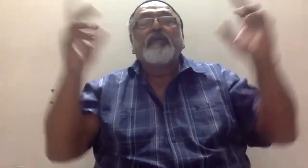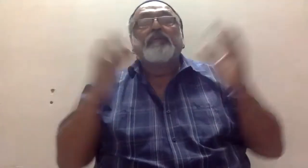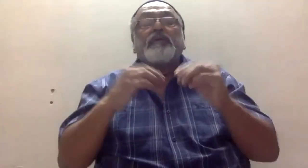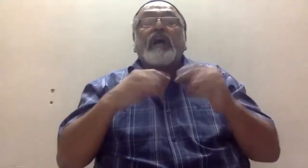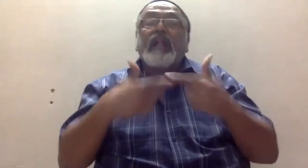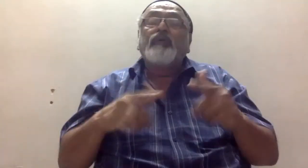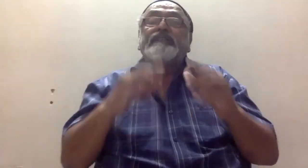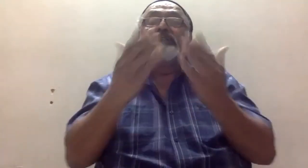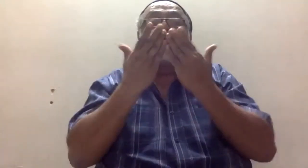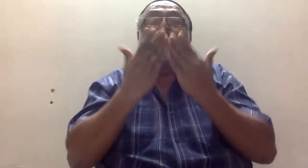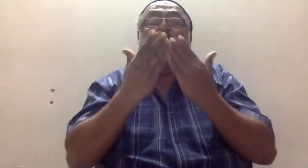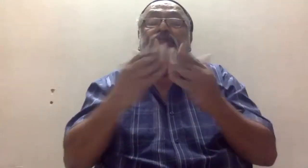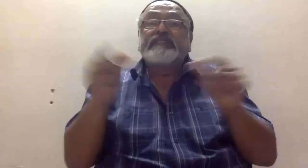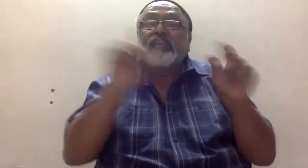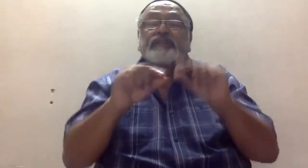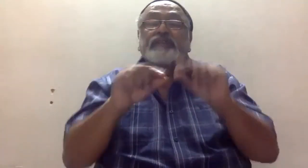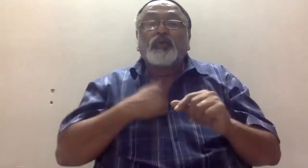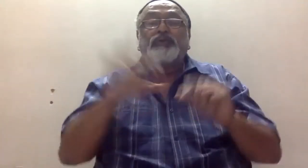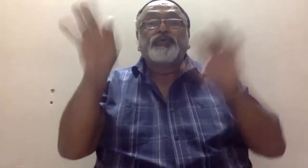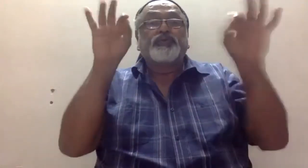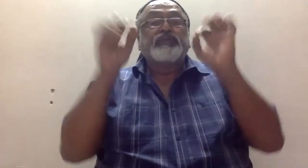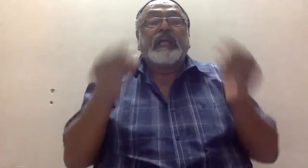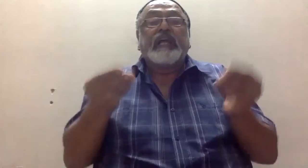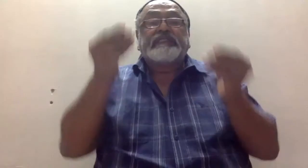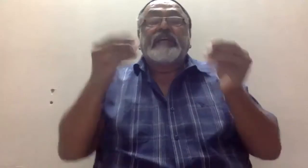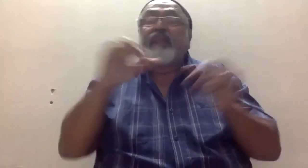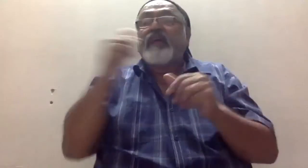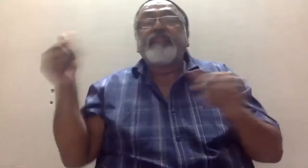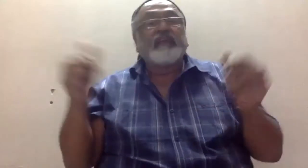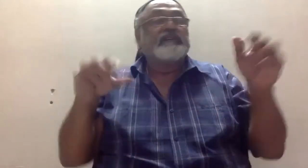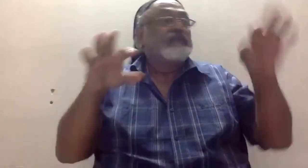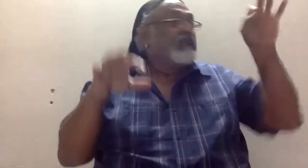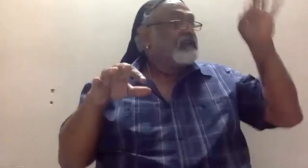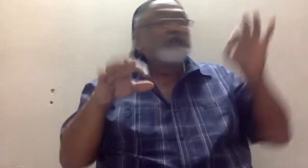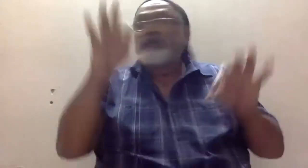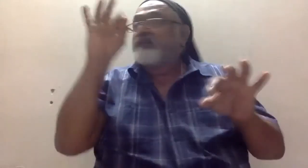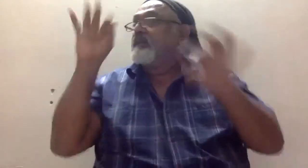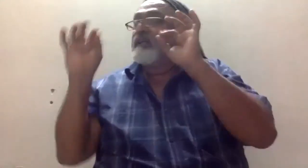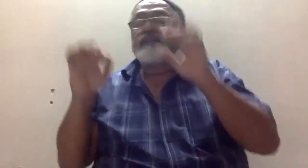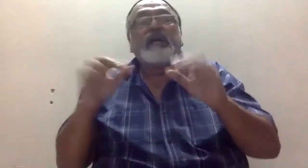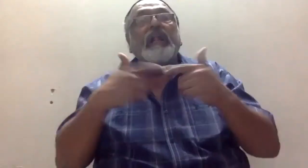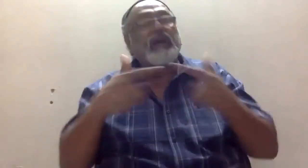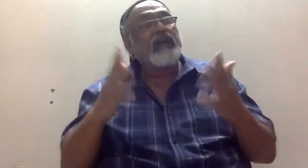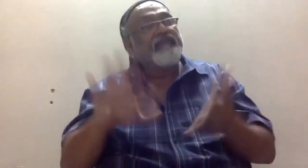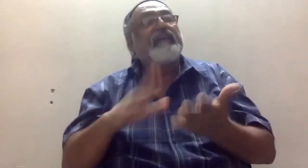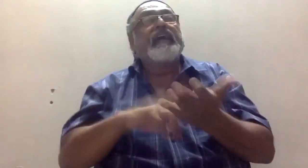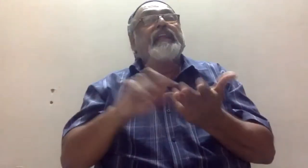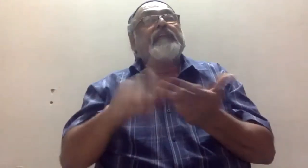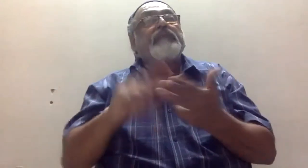have subjects of his choice from other streams as well. So as a person who's studying science, you don't need to remain aloof from